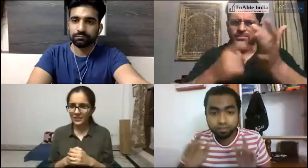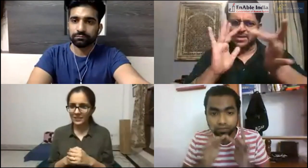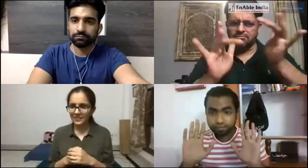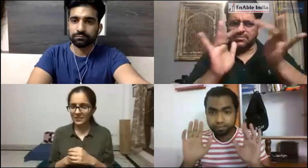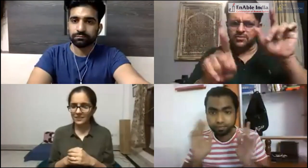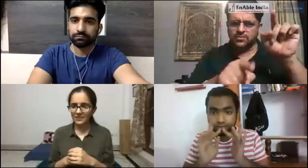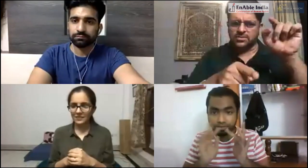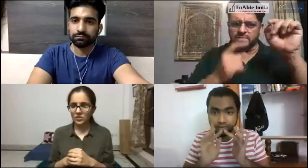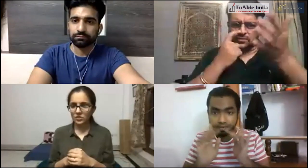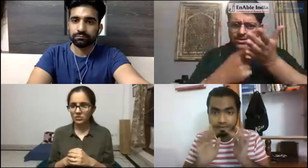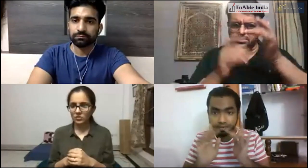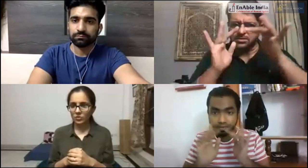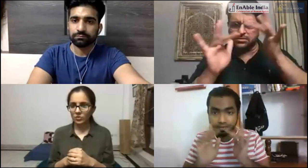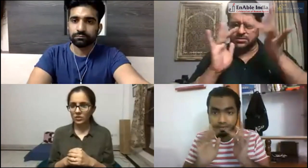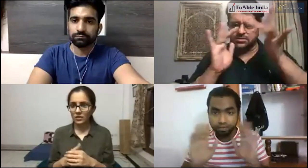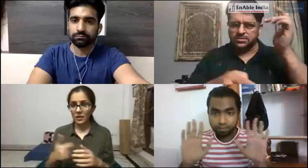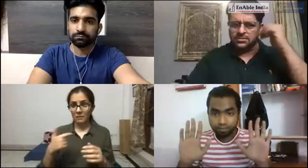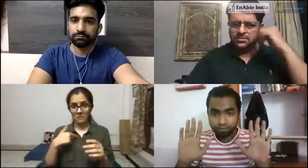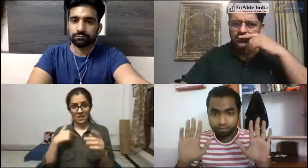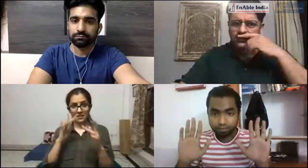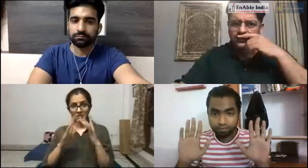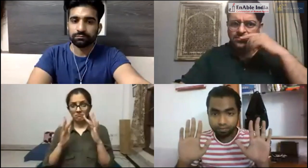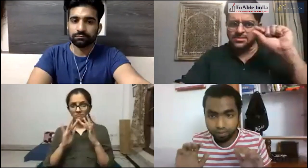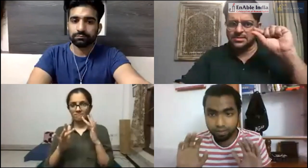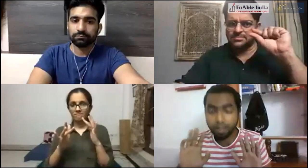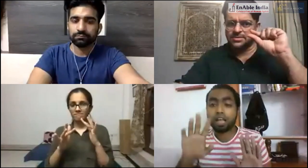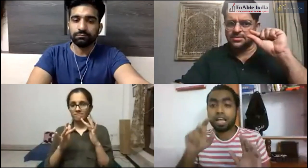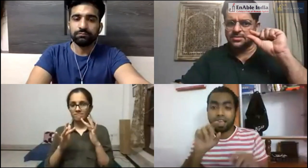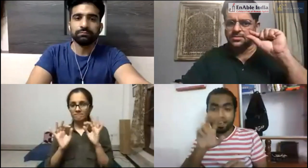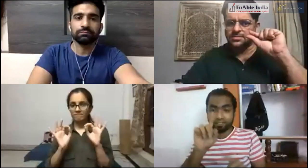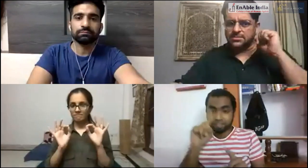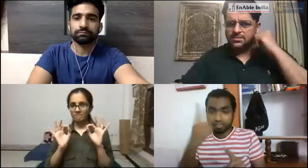Okay, your internet's a bit shaky. So